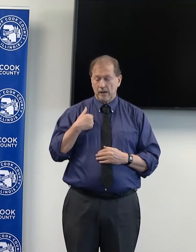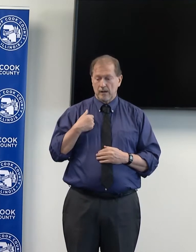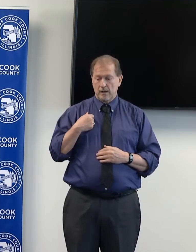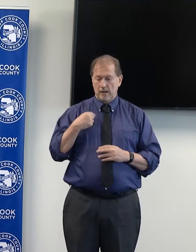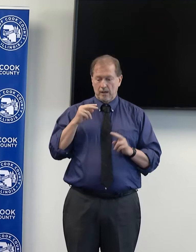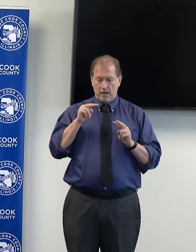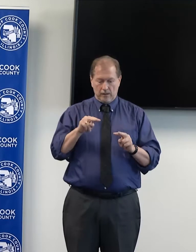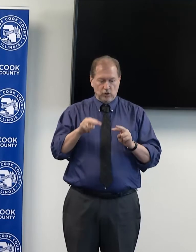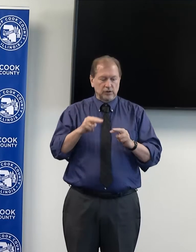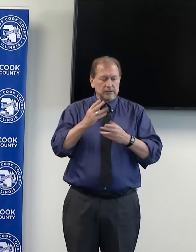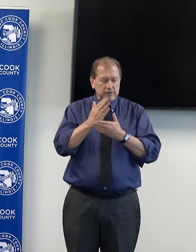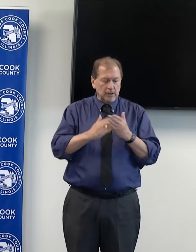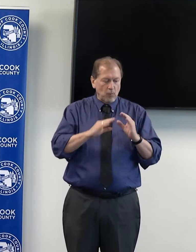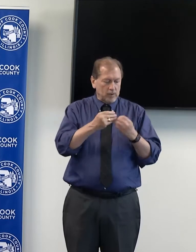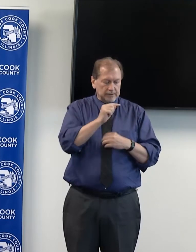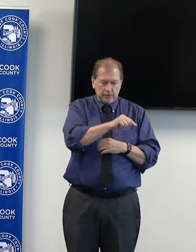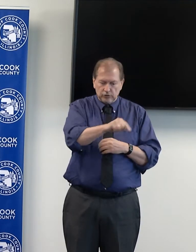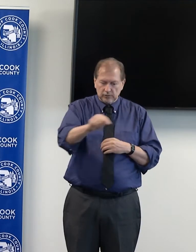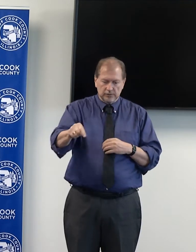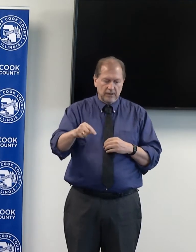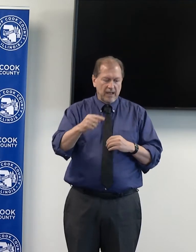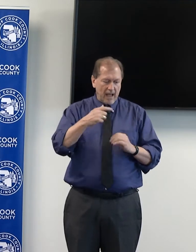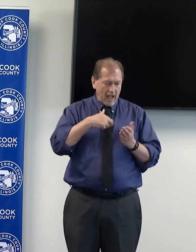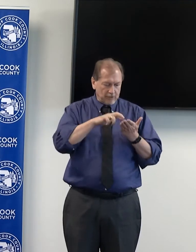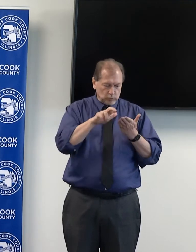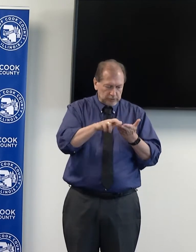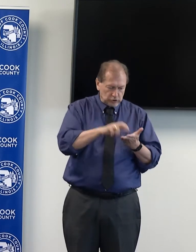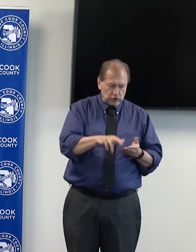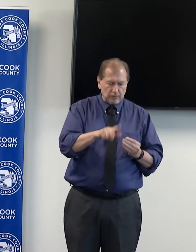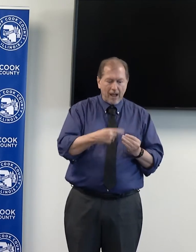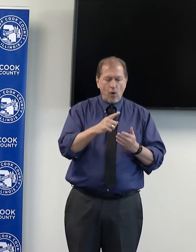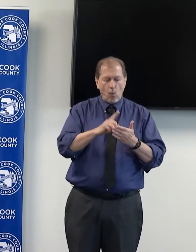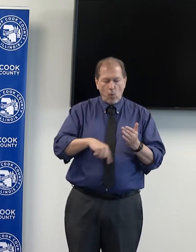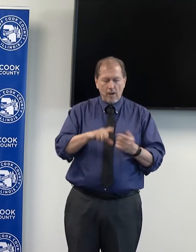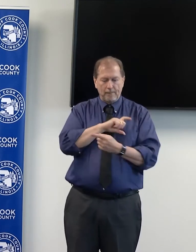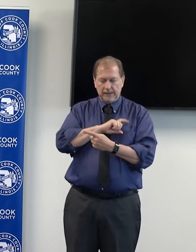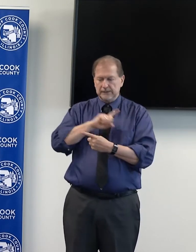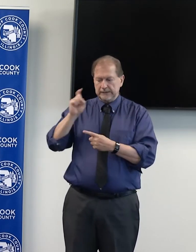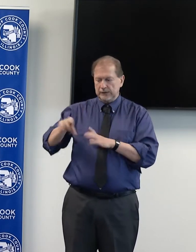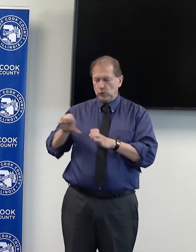of grassroots organizations, and I think that we need to look more closely at the suggestions that they've made.